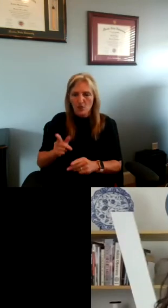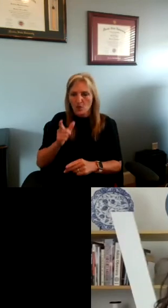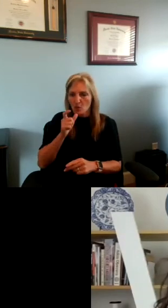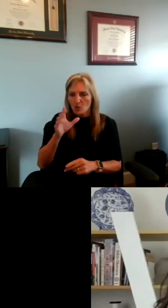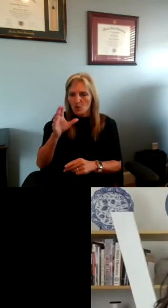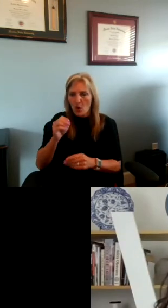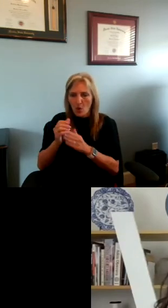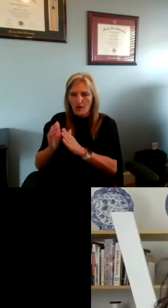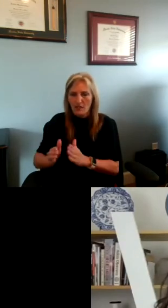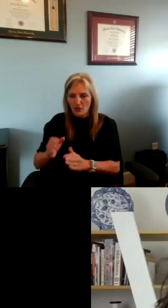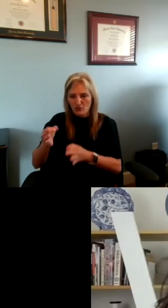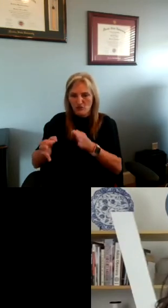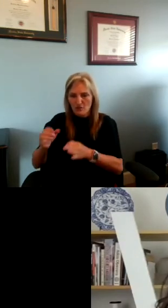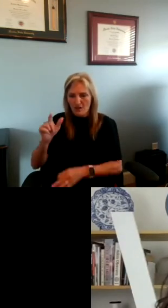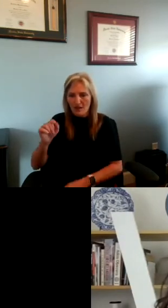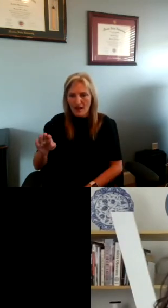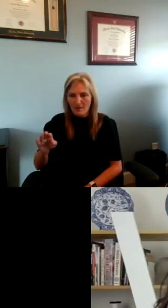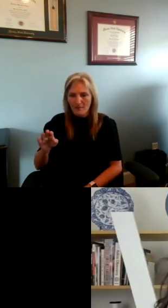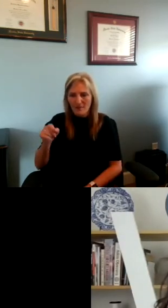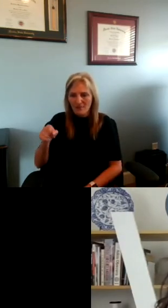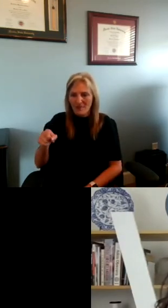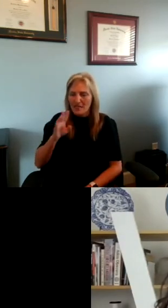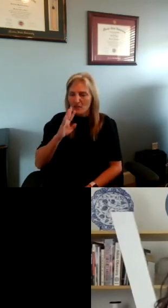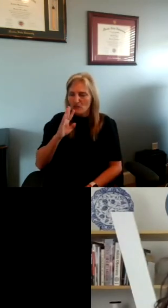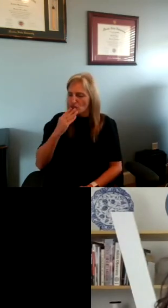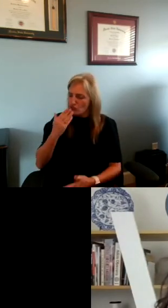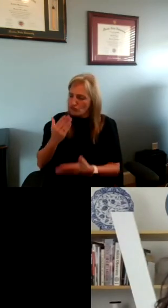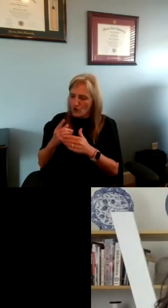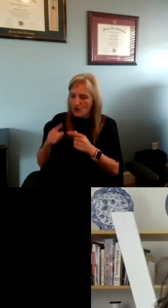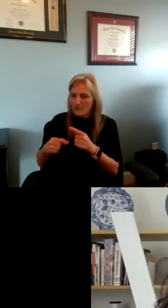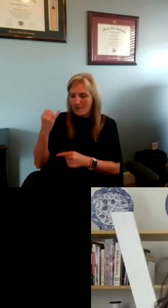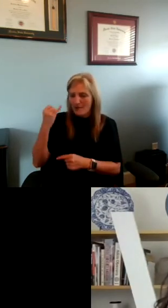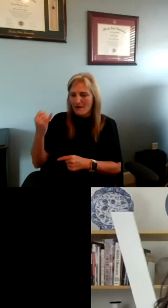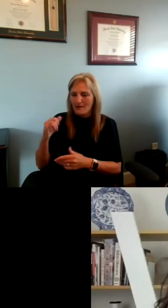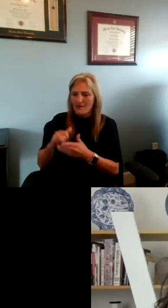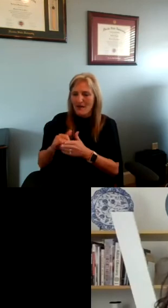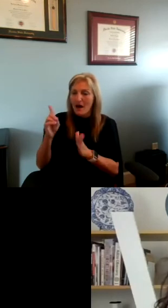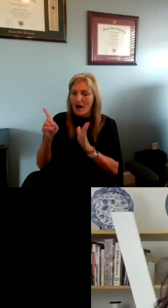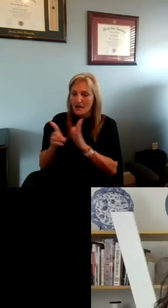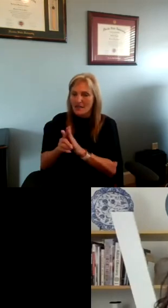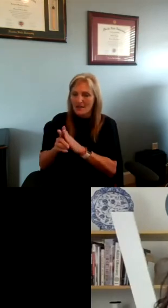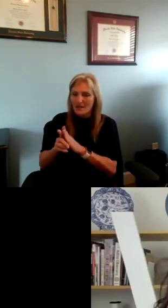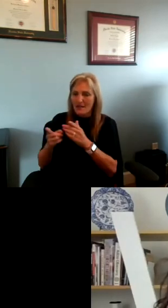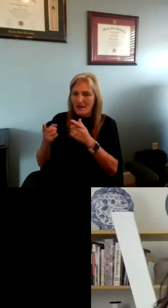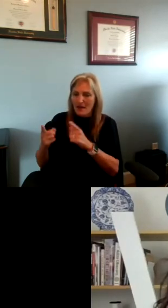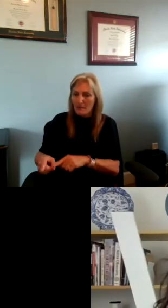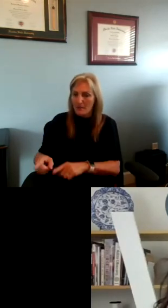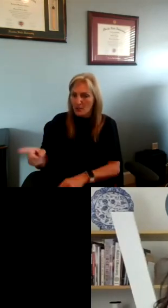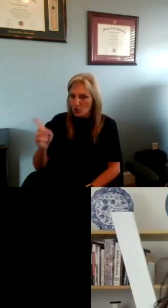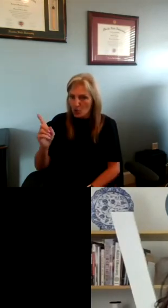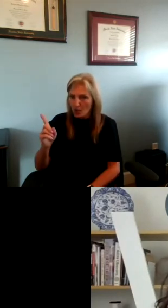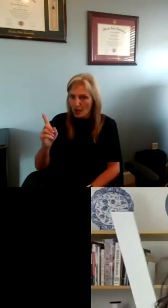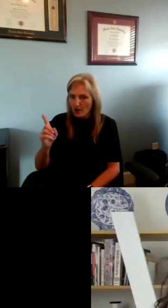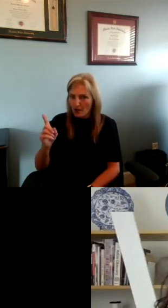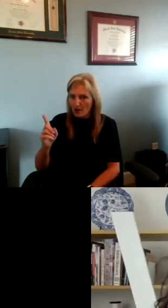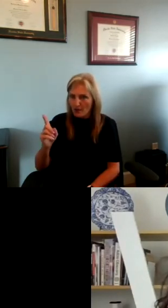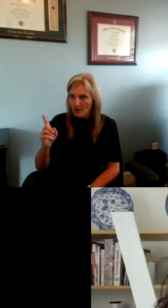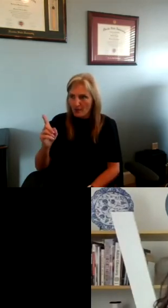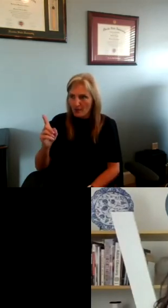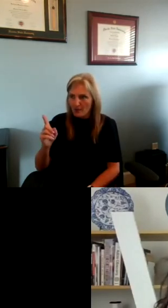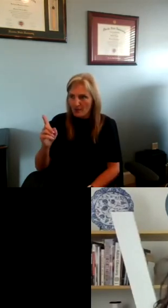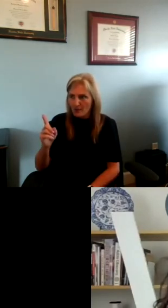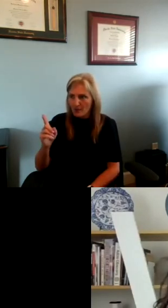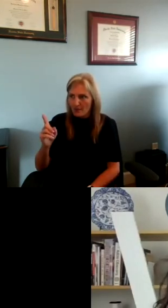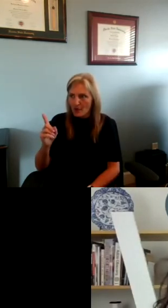Lab, talks really eloquently about the idea that identity is at the core of what we